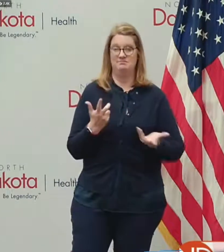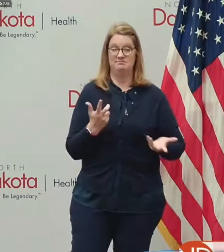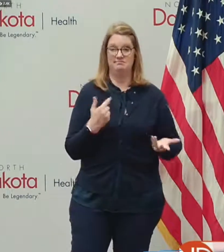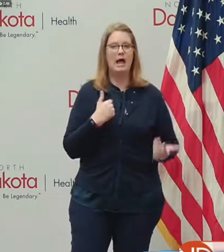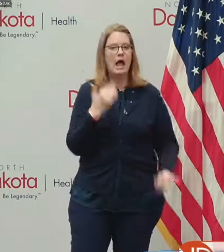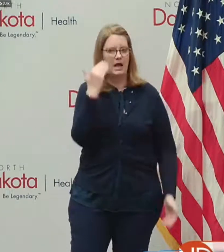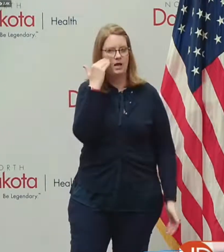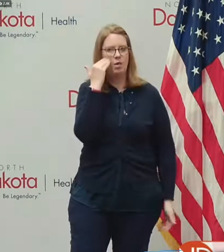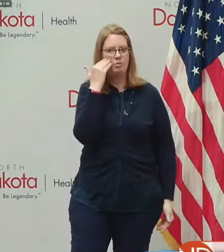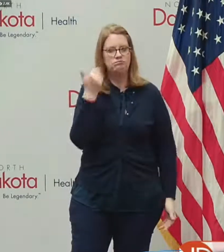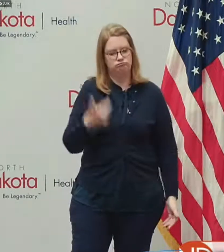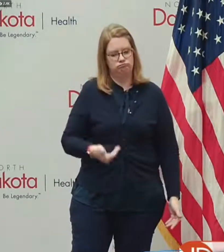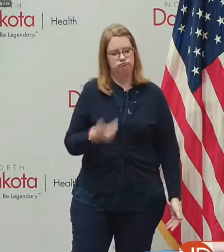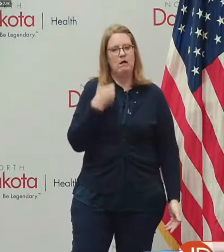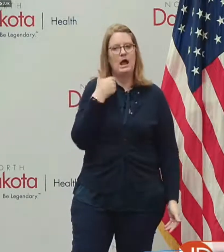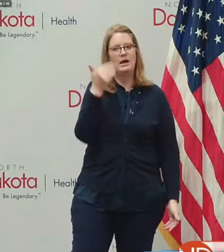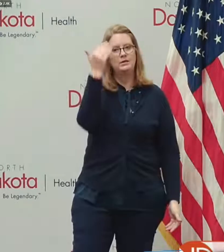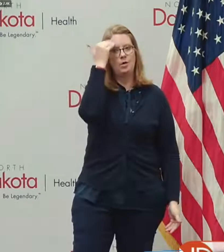because